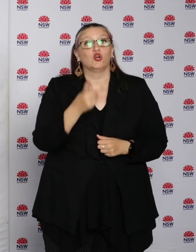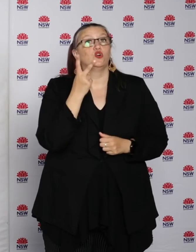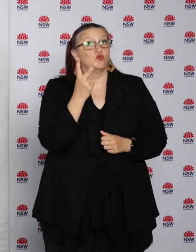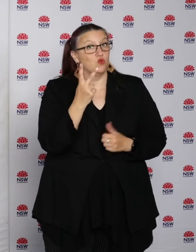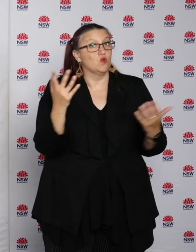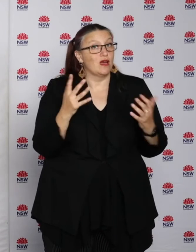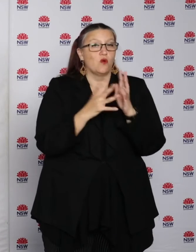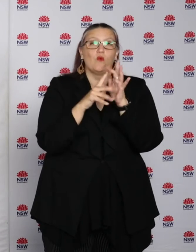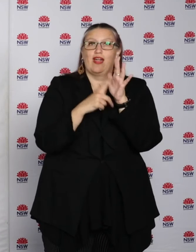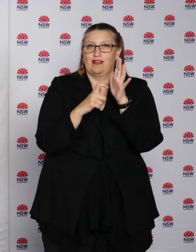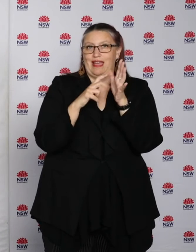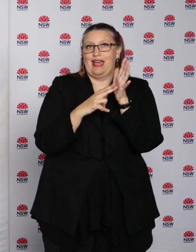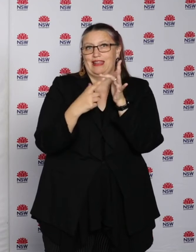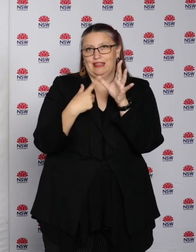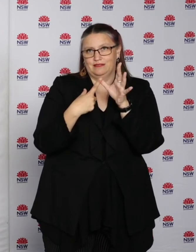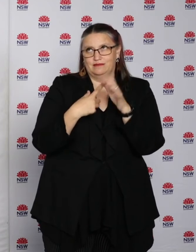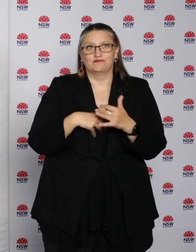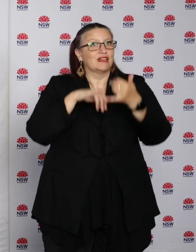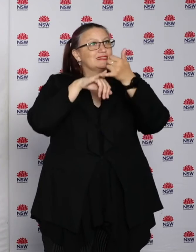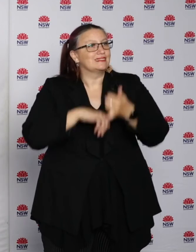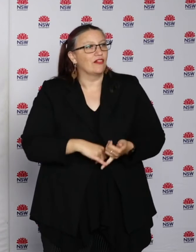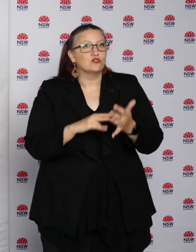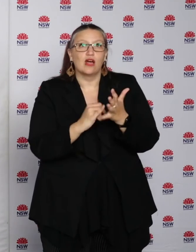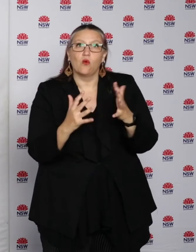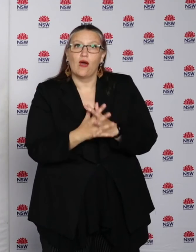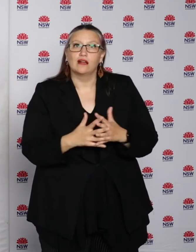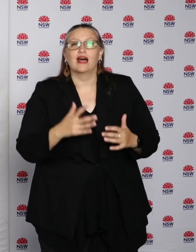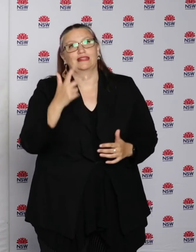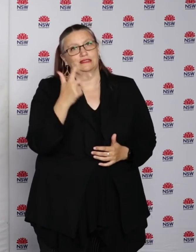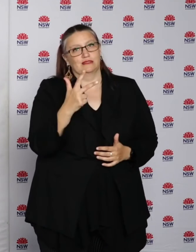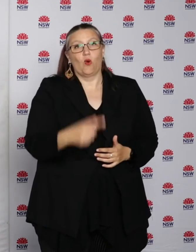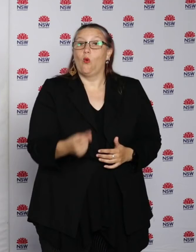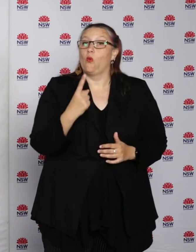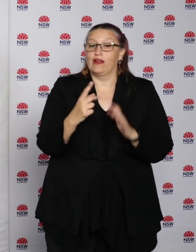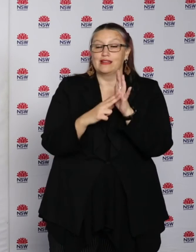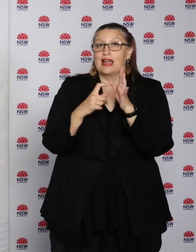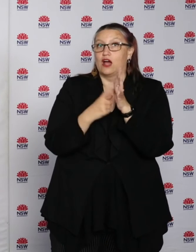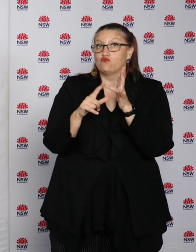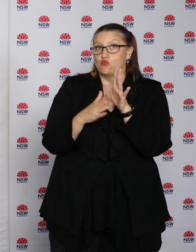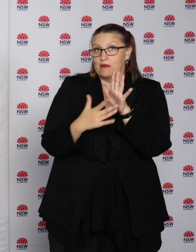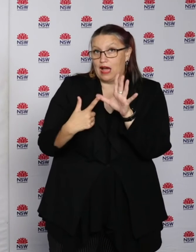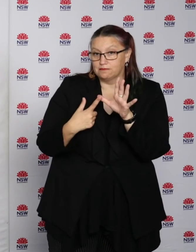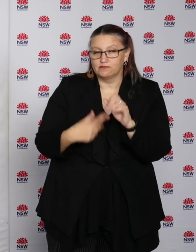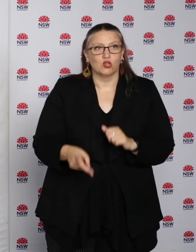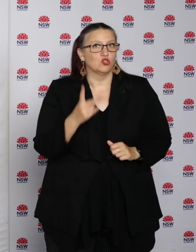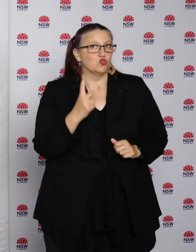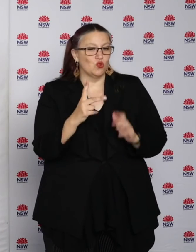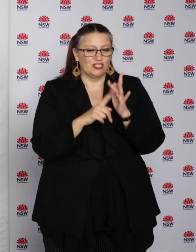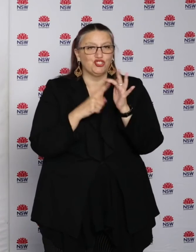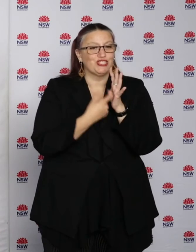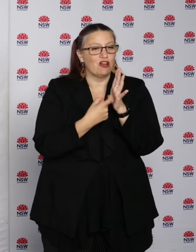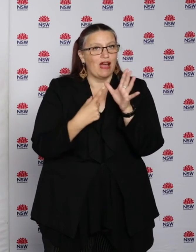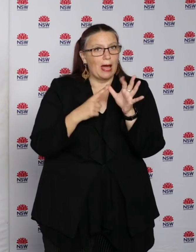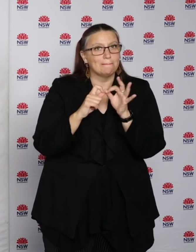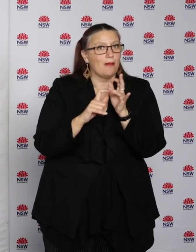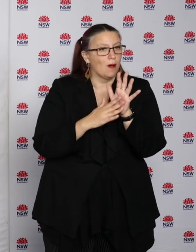New South Wales, we've seen 8 new cases, including 1 in Narooma, 2 cases in Yerrabombera, 4 cases in